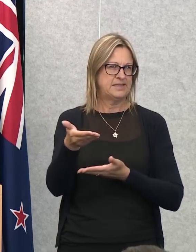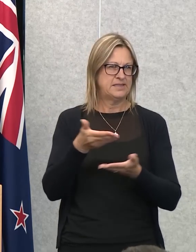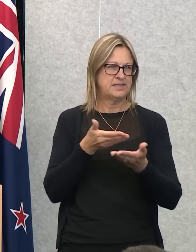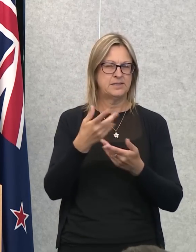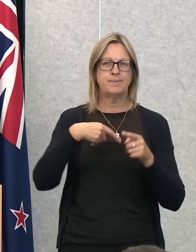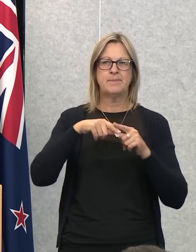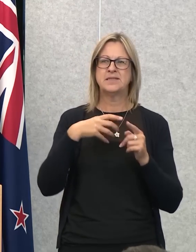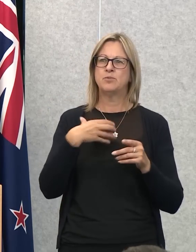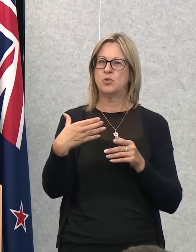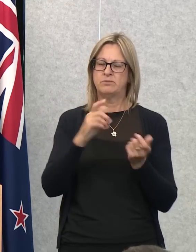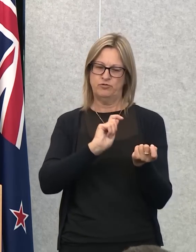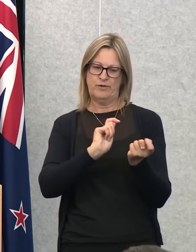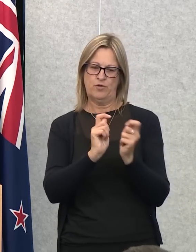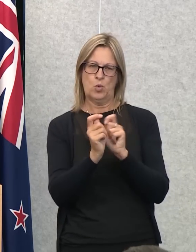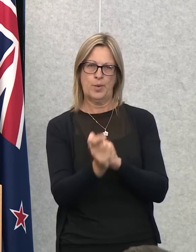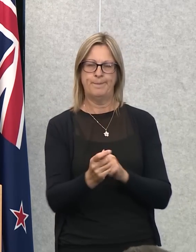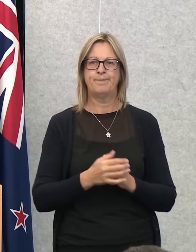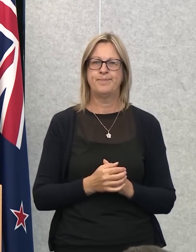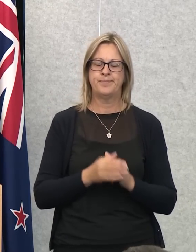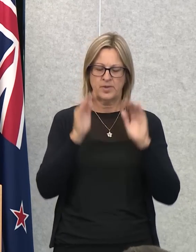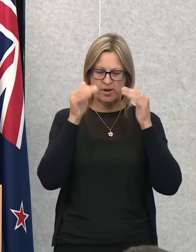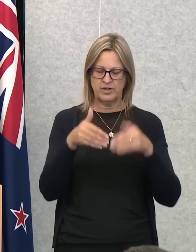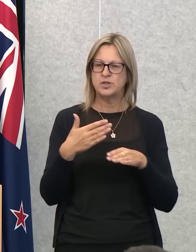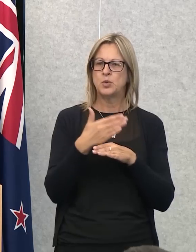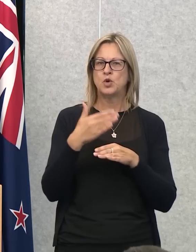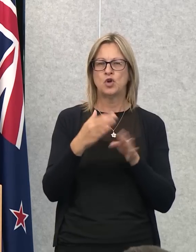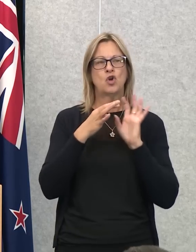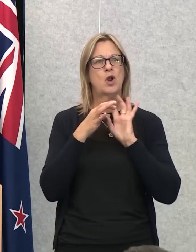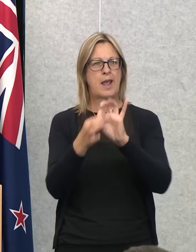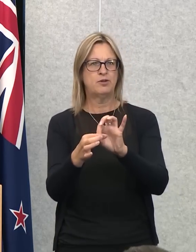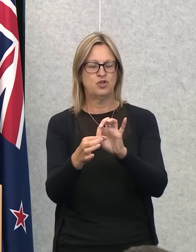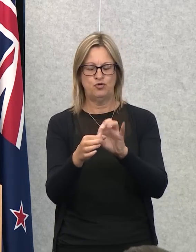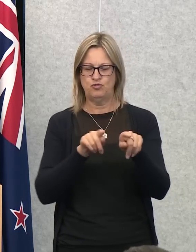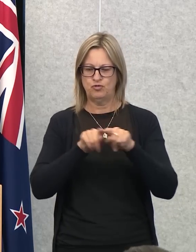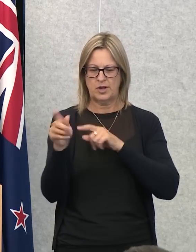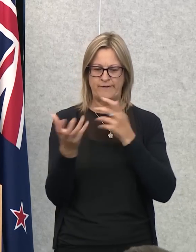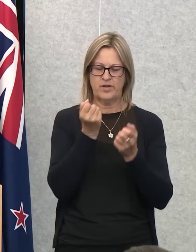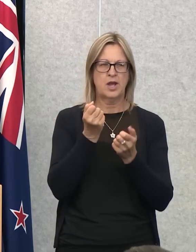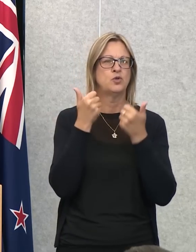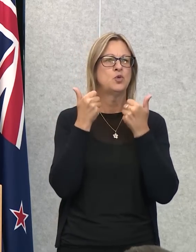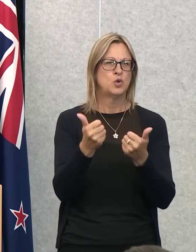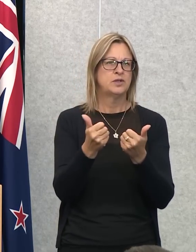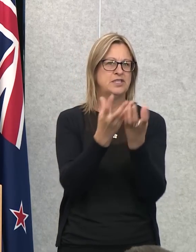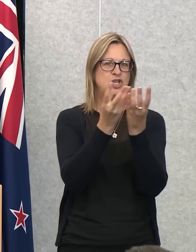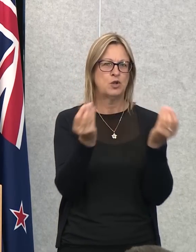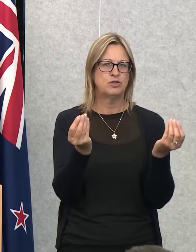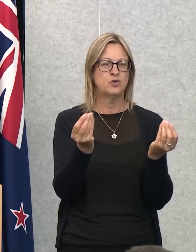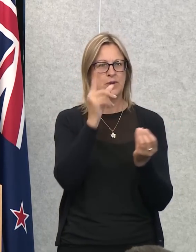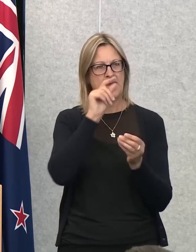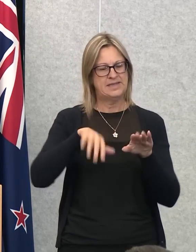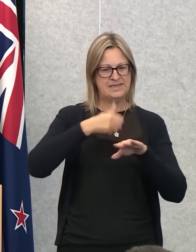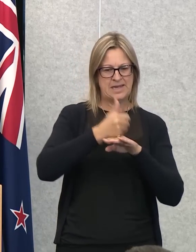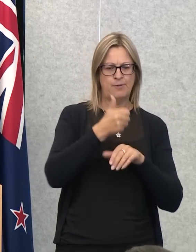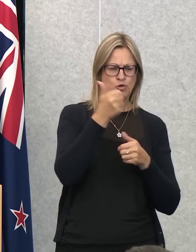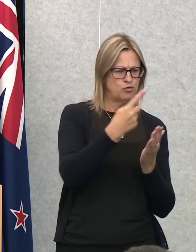needed reform. I'm focused on working collaboratively to find meaningful solutions. Ultimately, we can all promote good rules